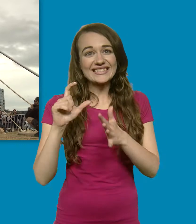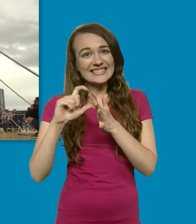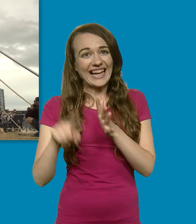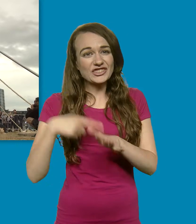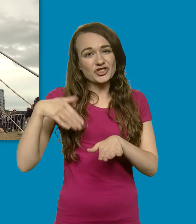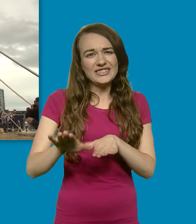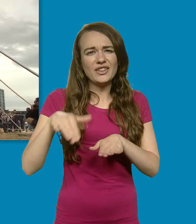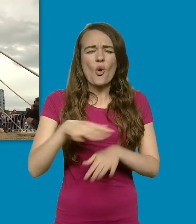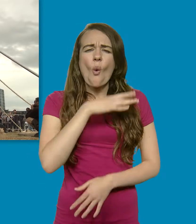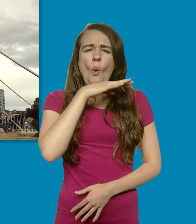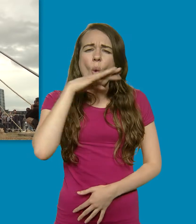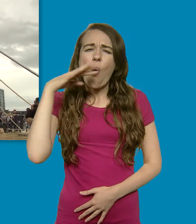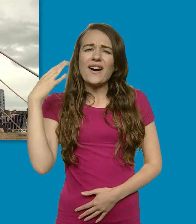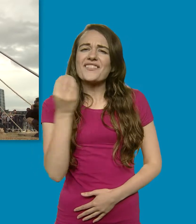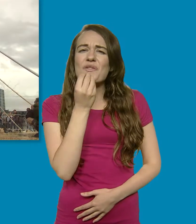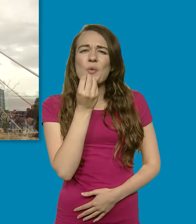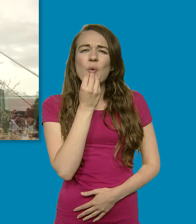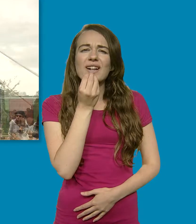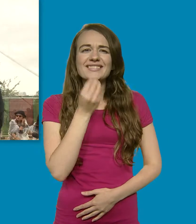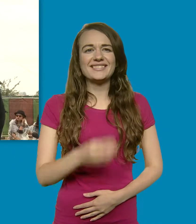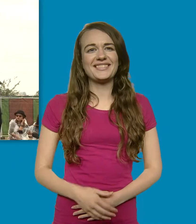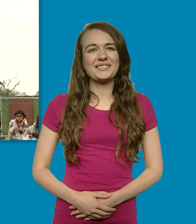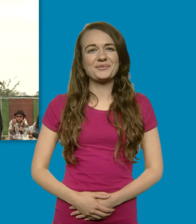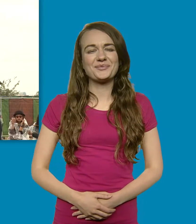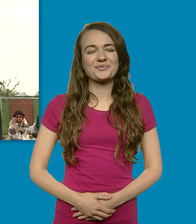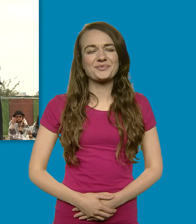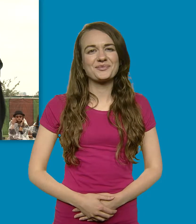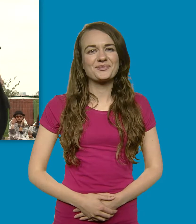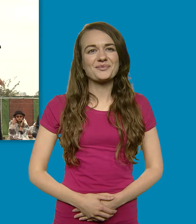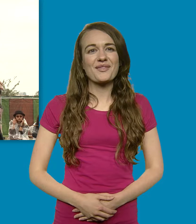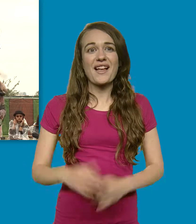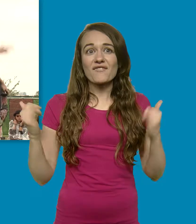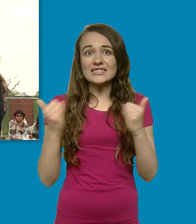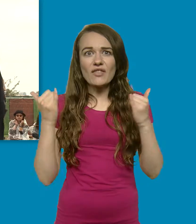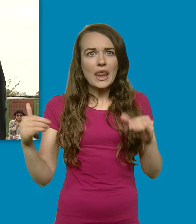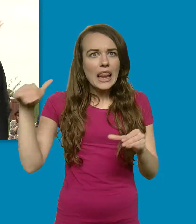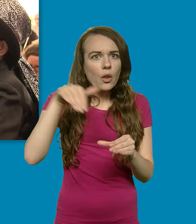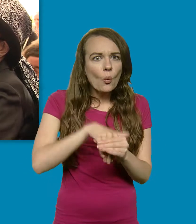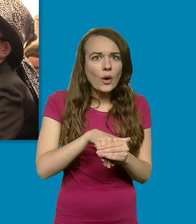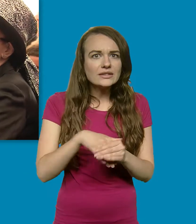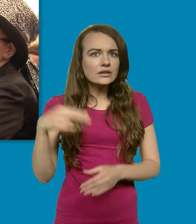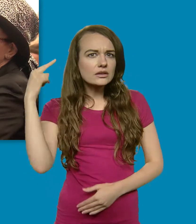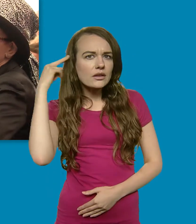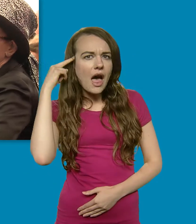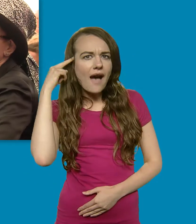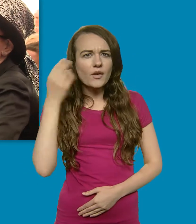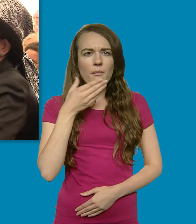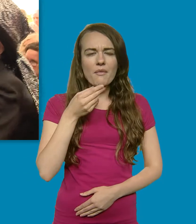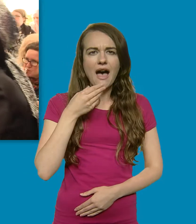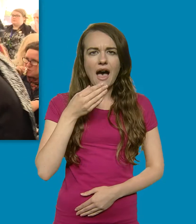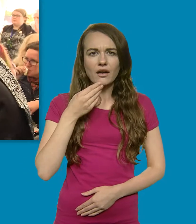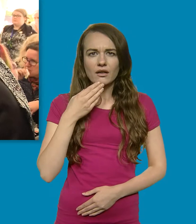circus, street theatre, DJs and tasty food. Festival highlights